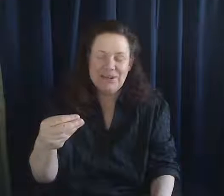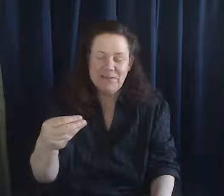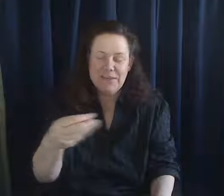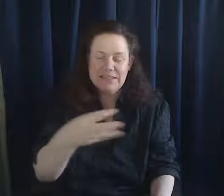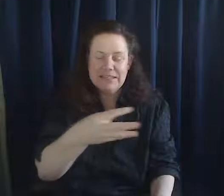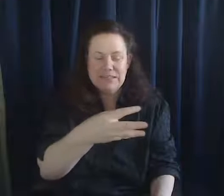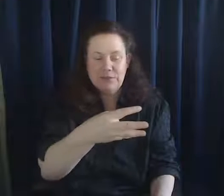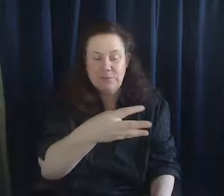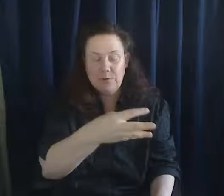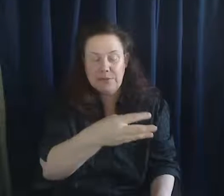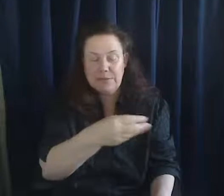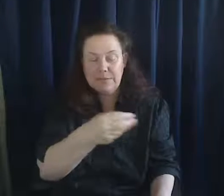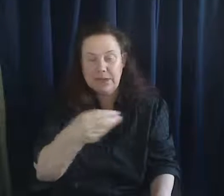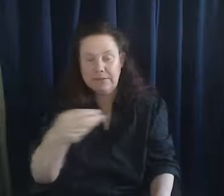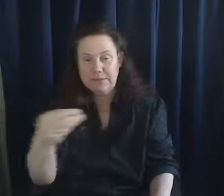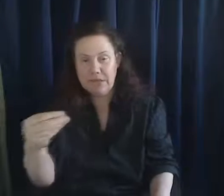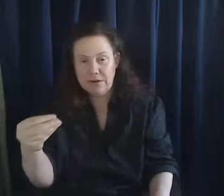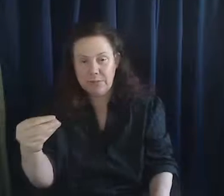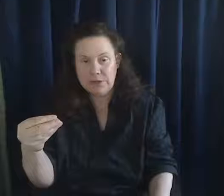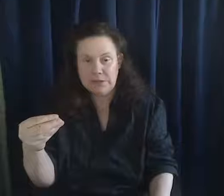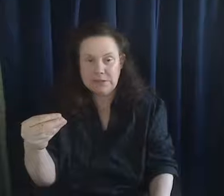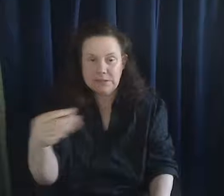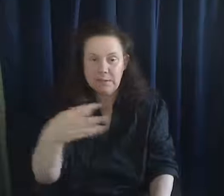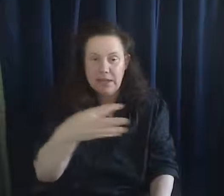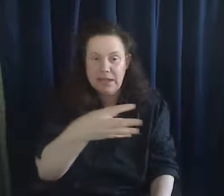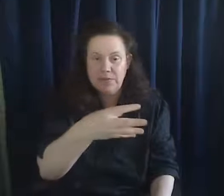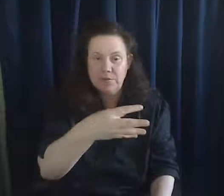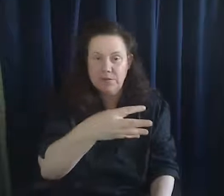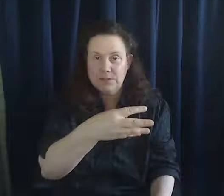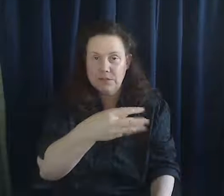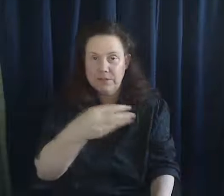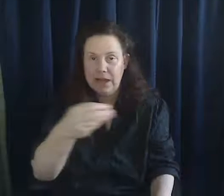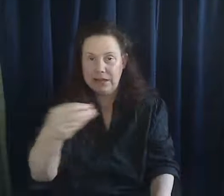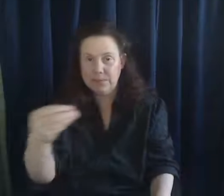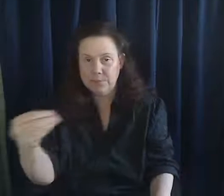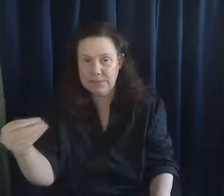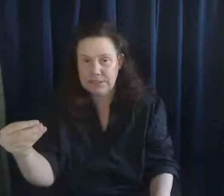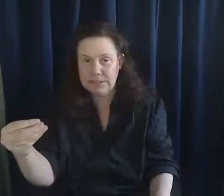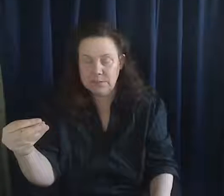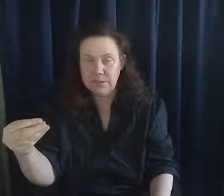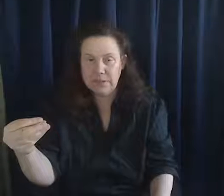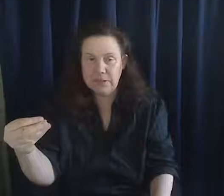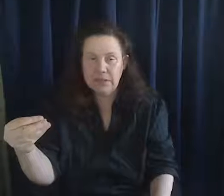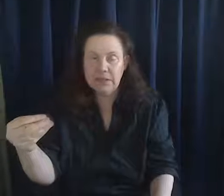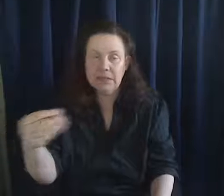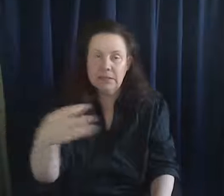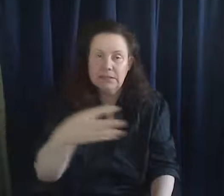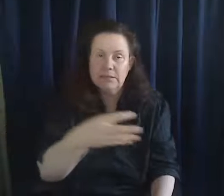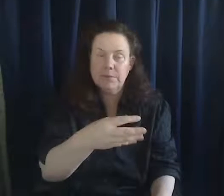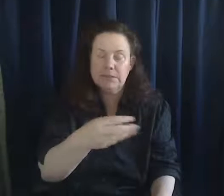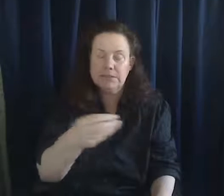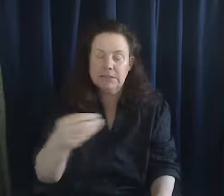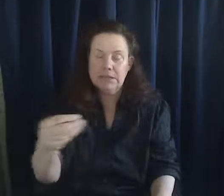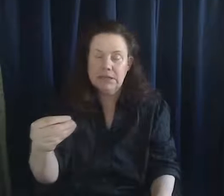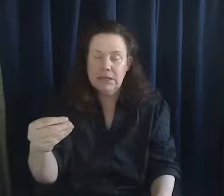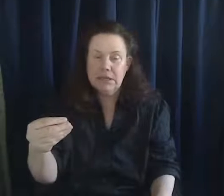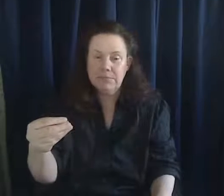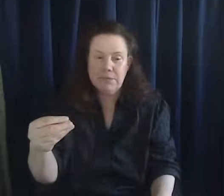whatever makes sense to you. If you're pulling something out of the air and bringing it this way, if it reminds you of an octopus that's swimming a little bit, the thumb